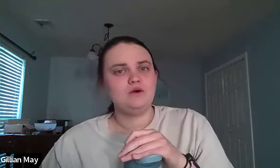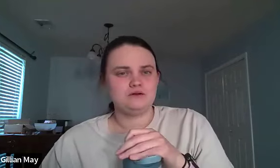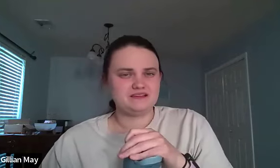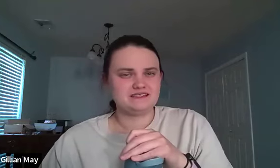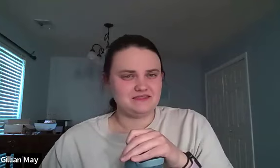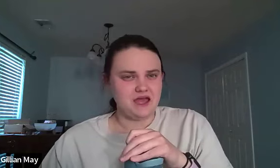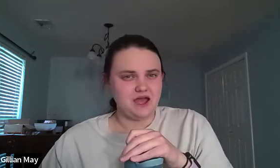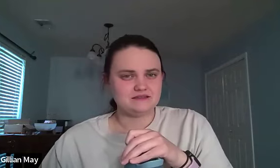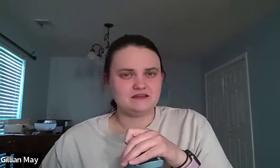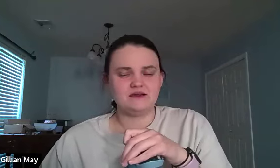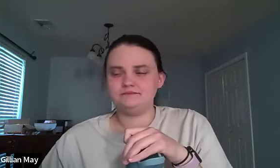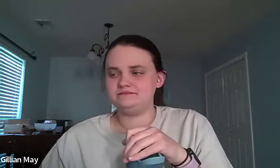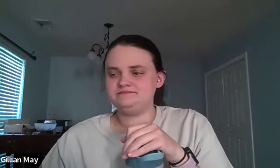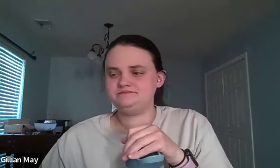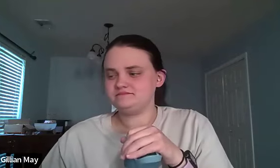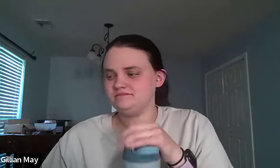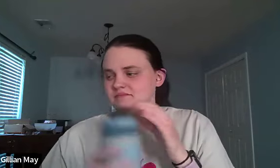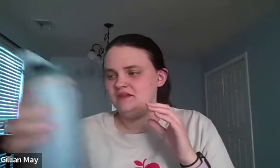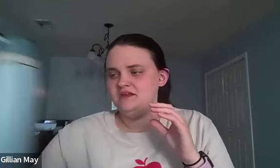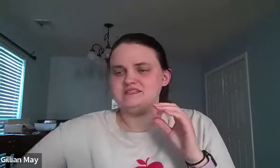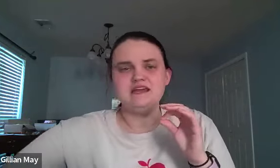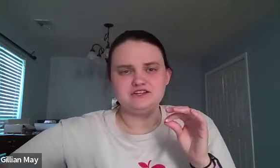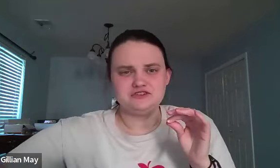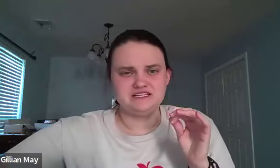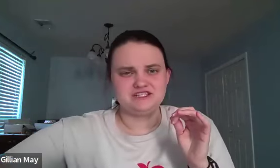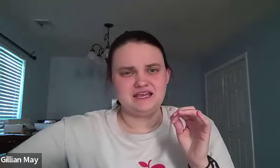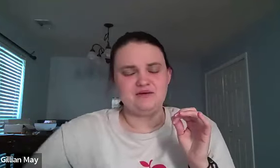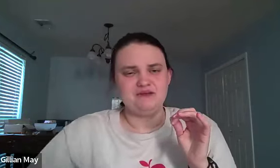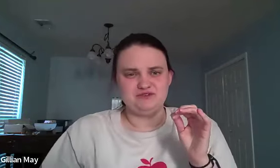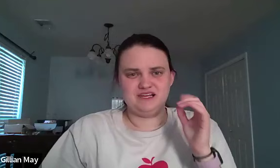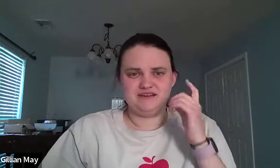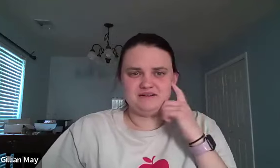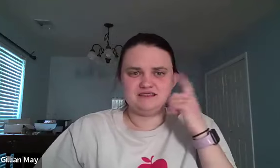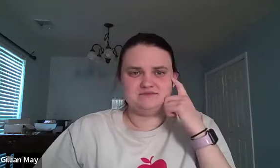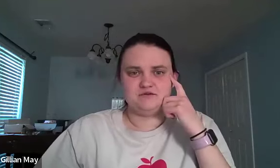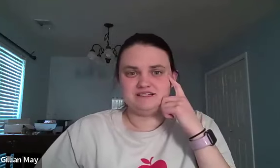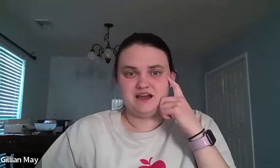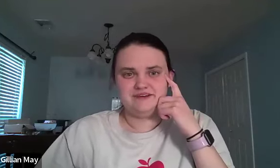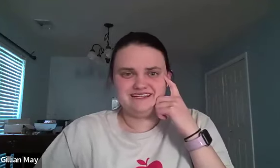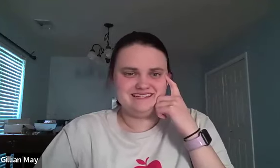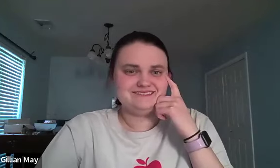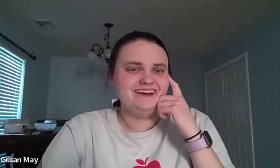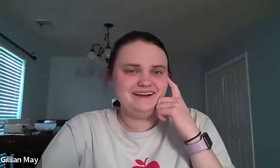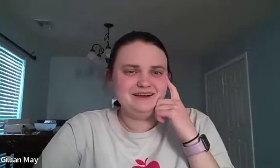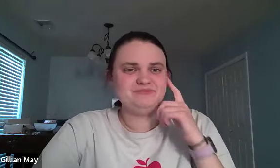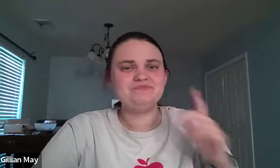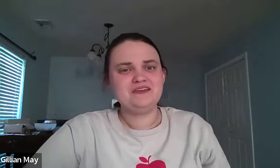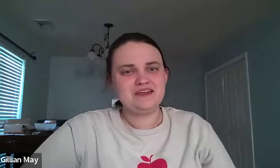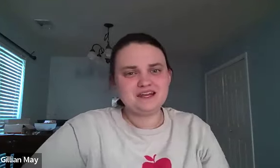or things like that. It's kind of interesting just seeing how people's like concept of what time it is kind of comes